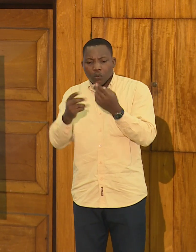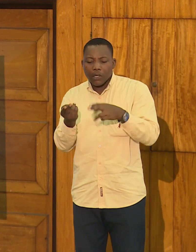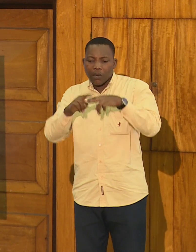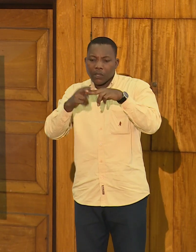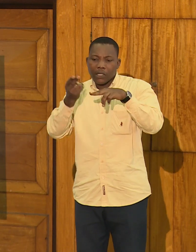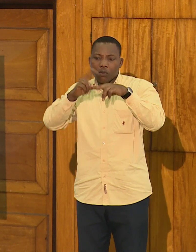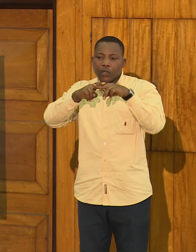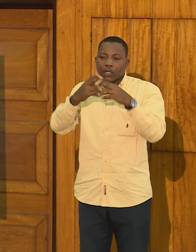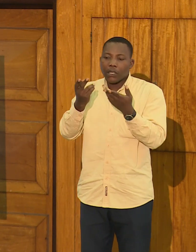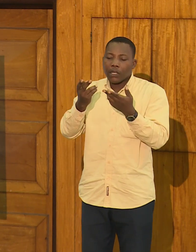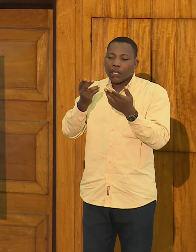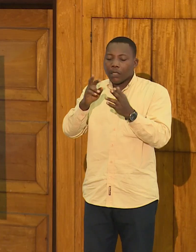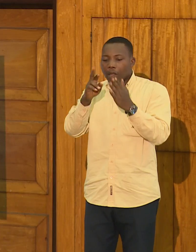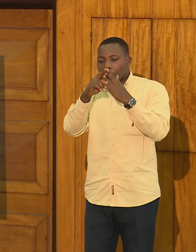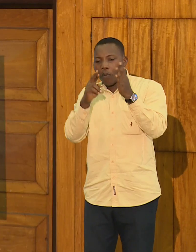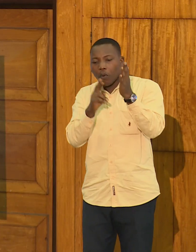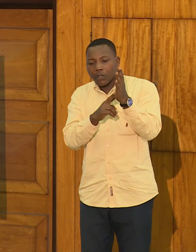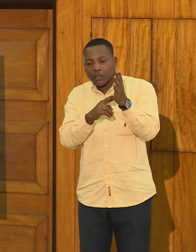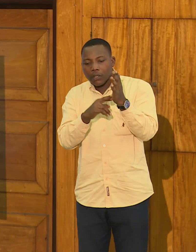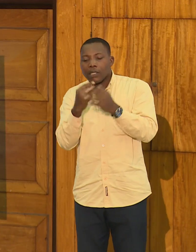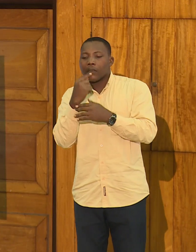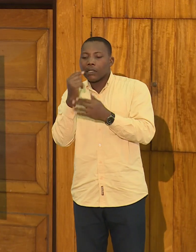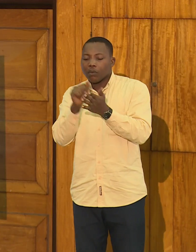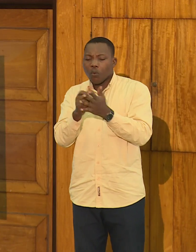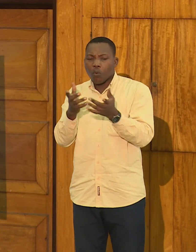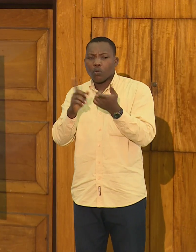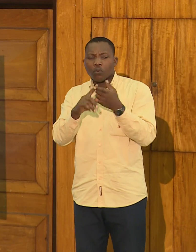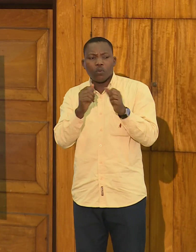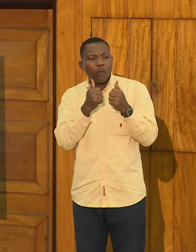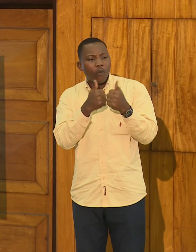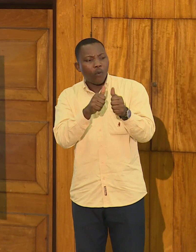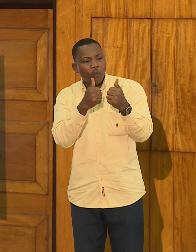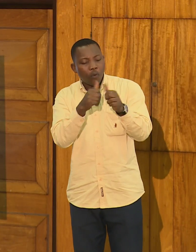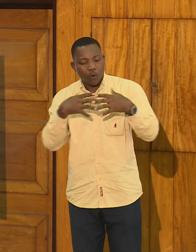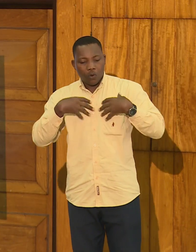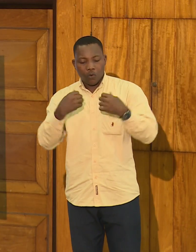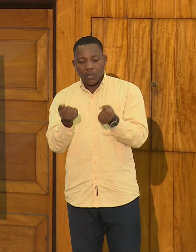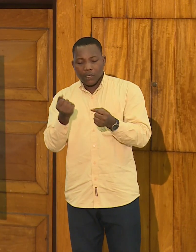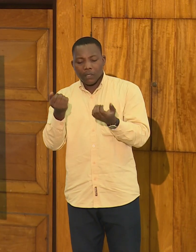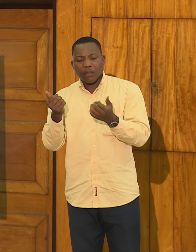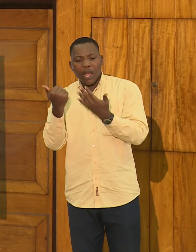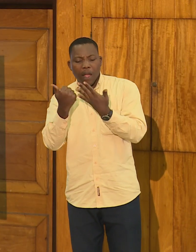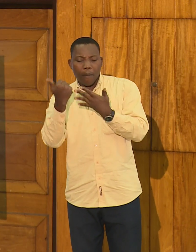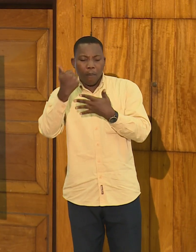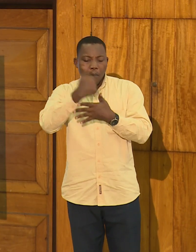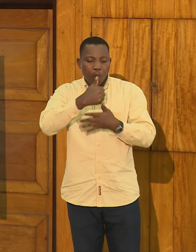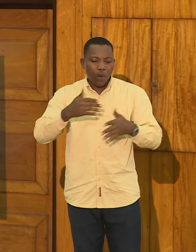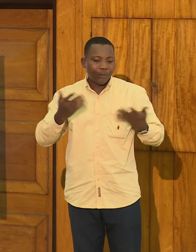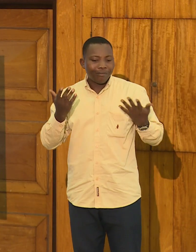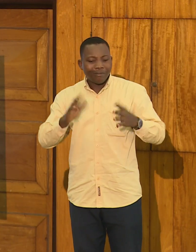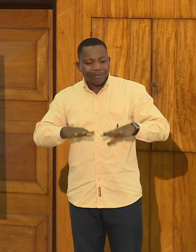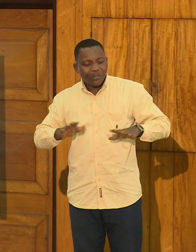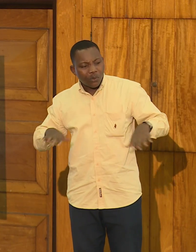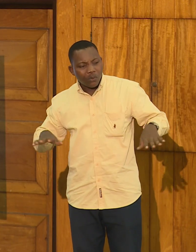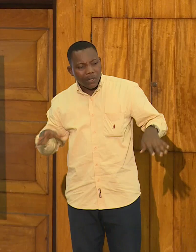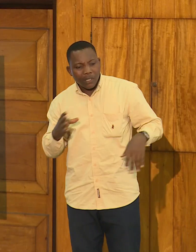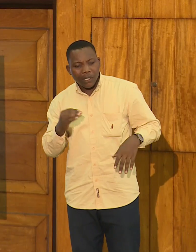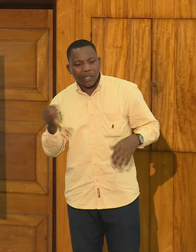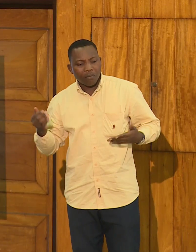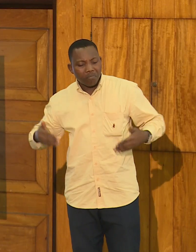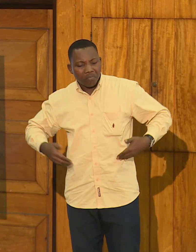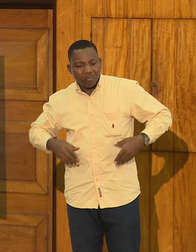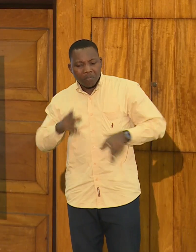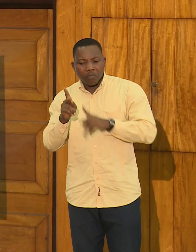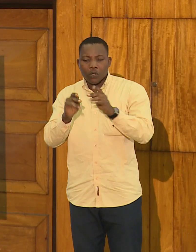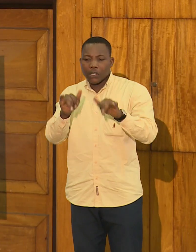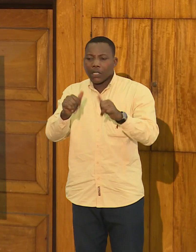living with HIV, and further wanted to foster resilience among children and young people living with HIV by enhancing